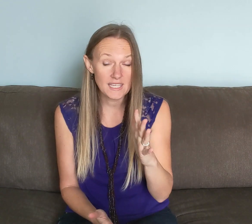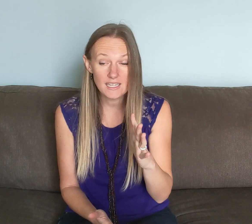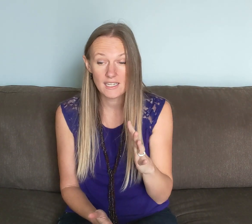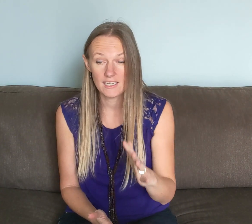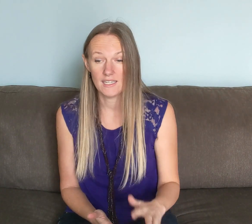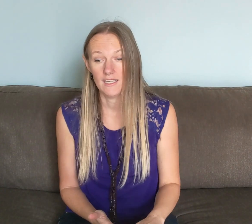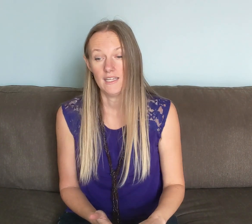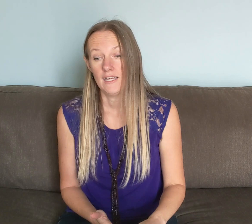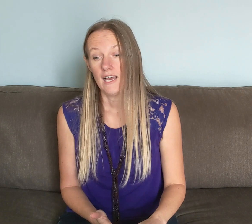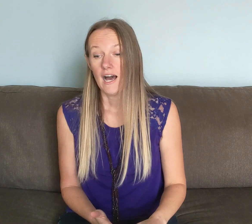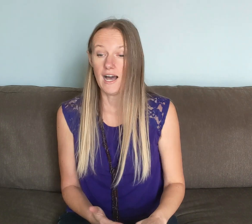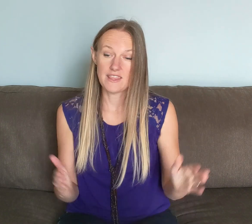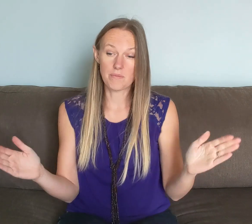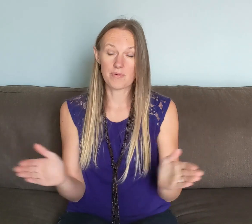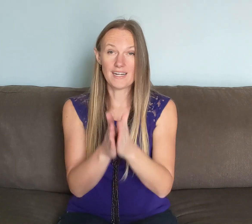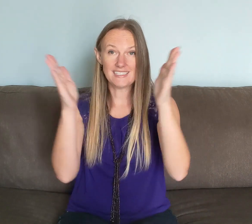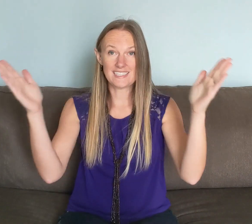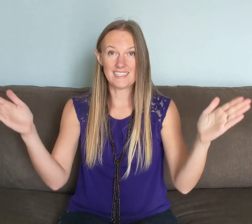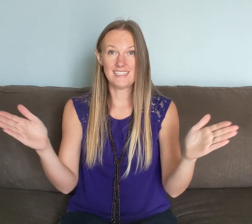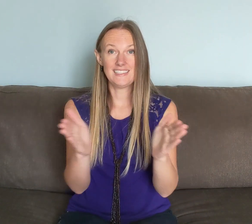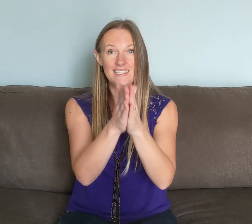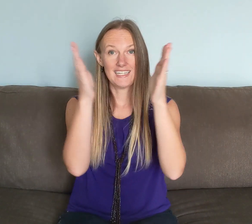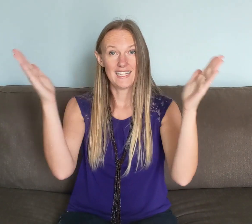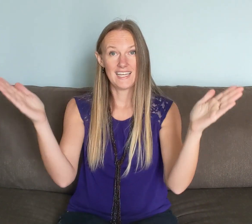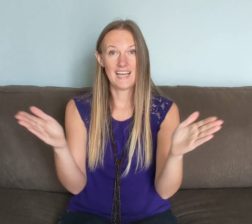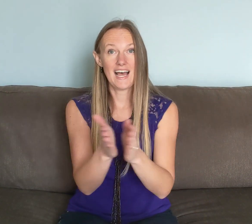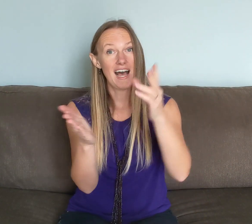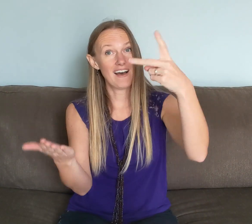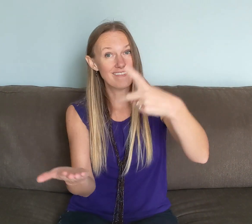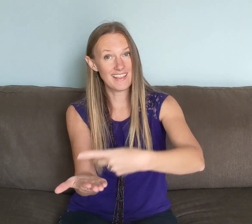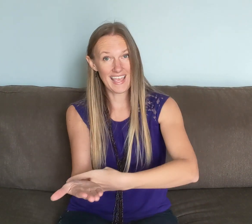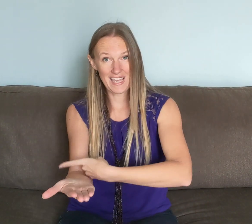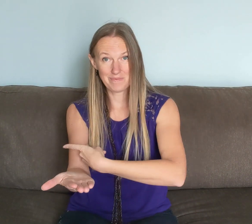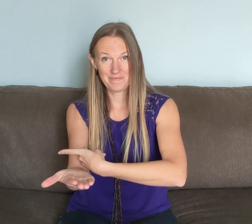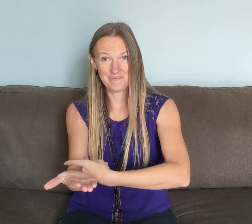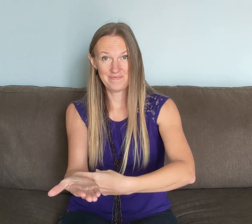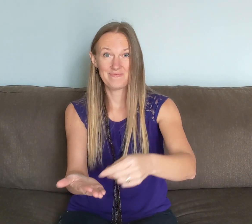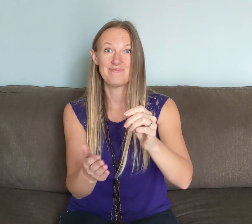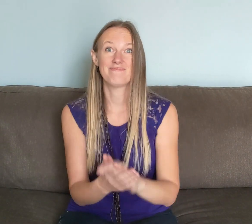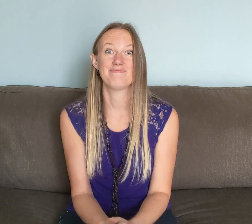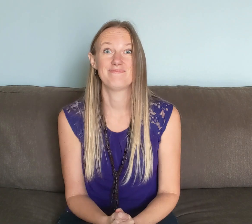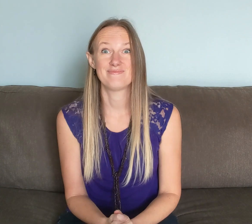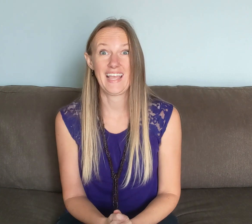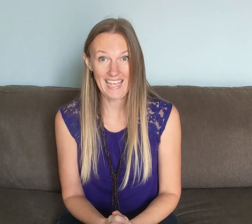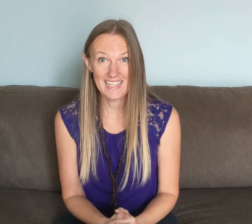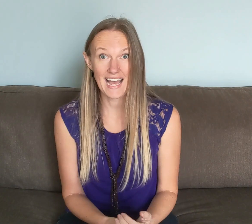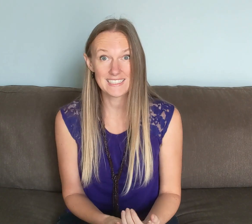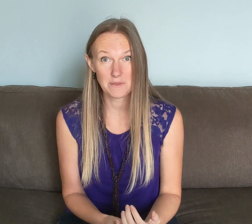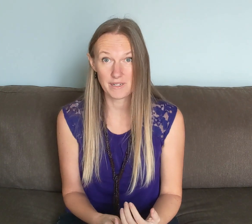speak the praises of the Lamb. Okay, that's the